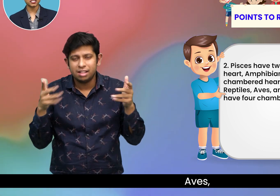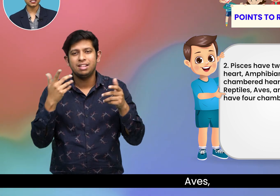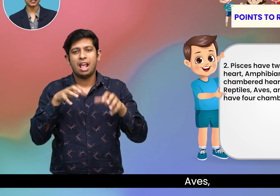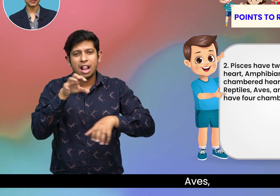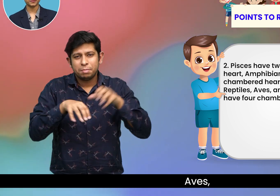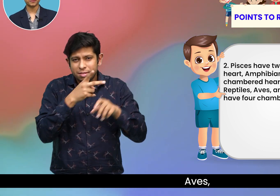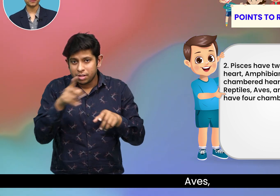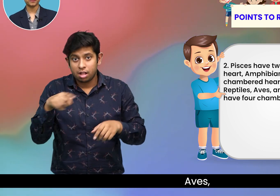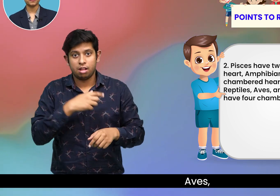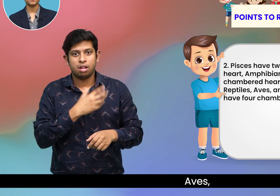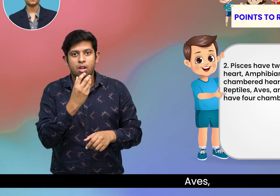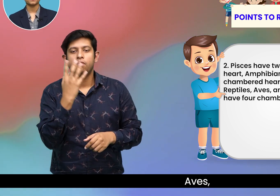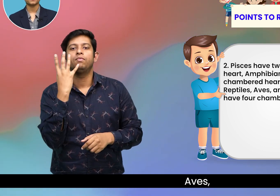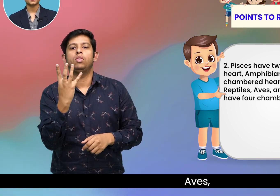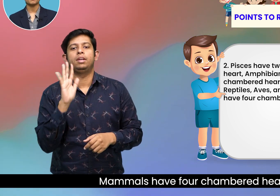aves,